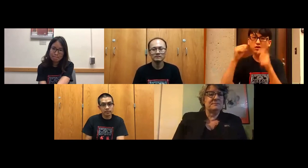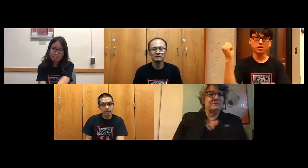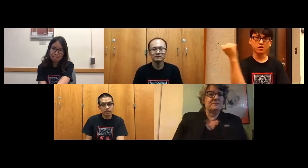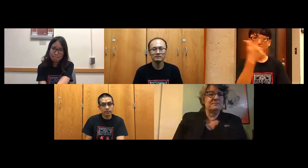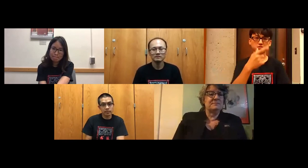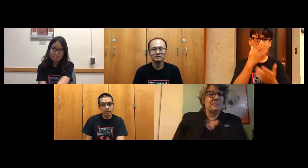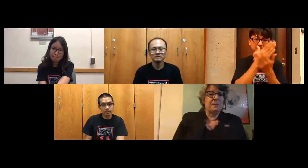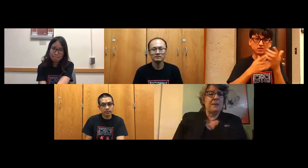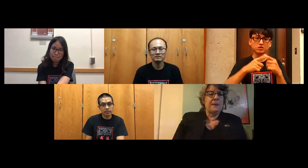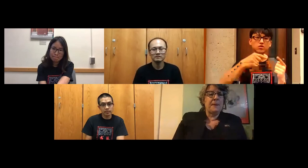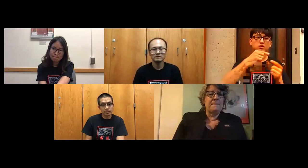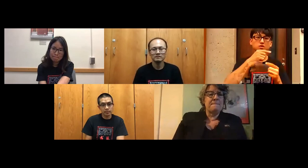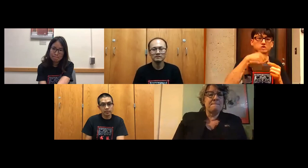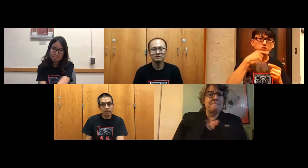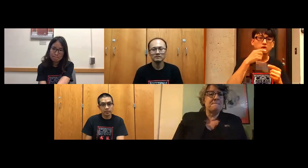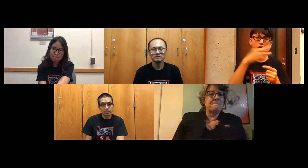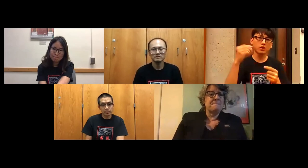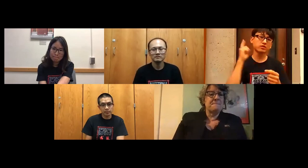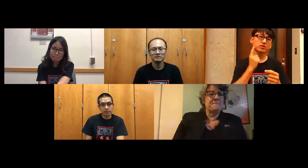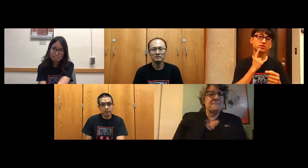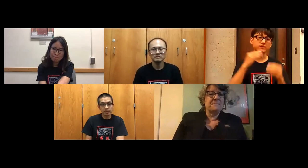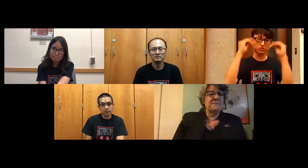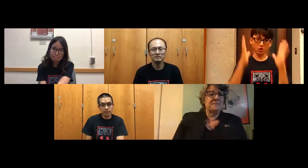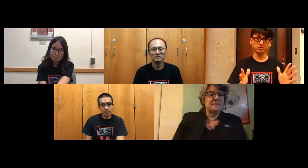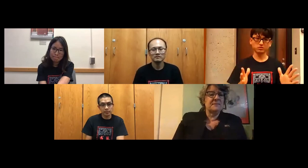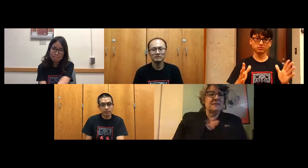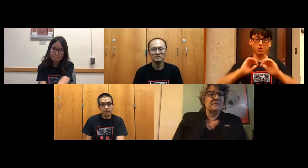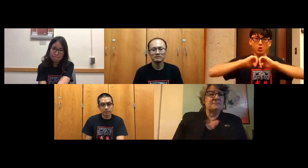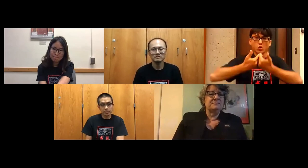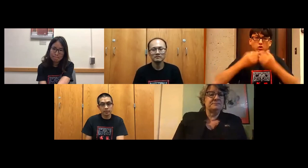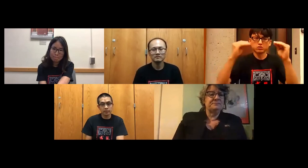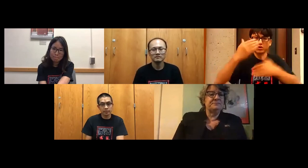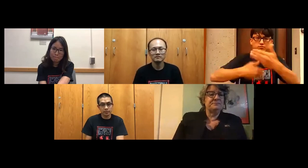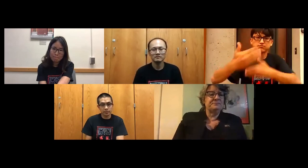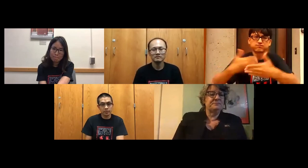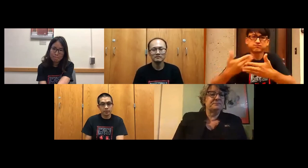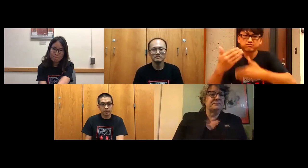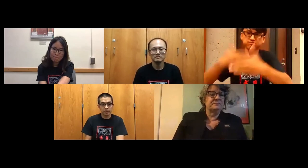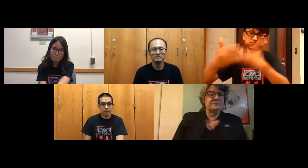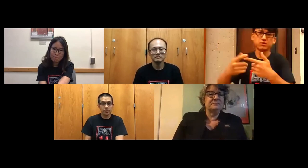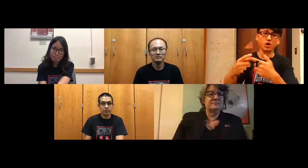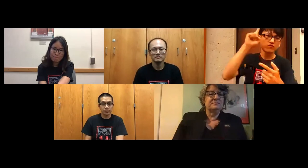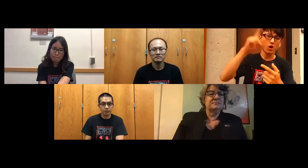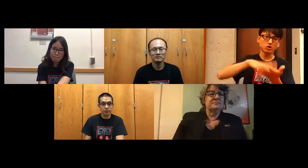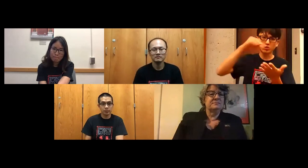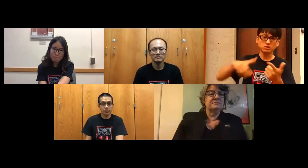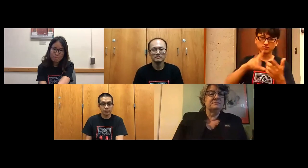and observed lots of different classes, both hearing and deaf teachers, and how they taught their